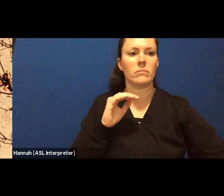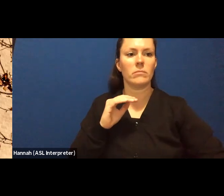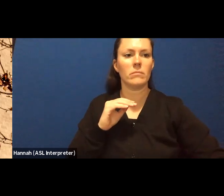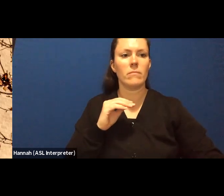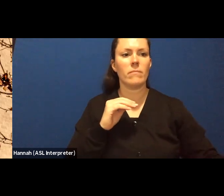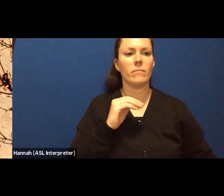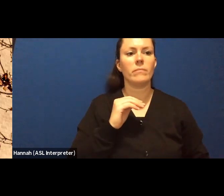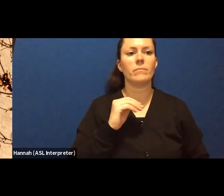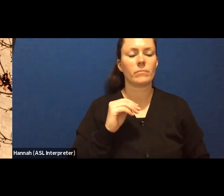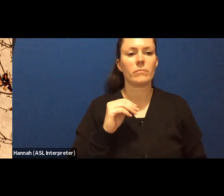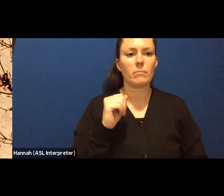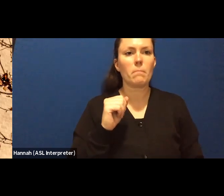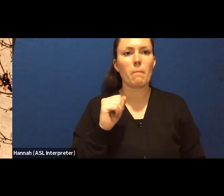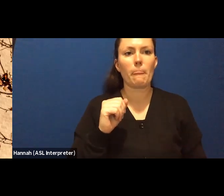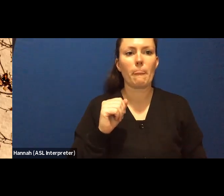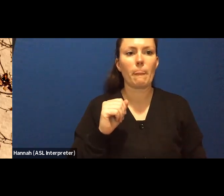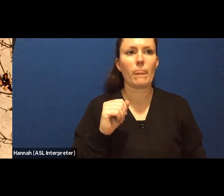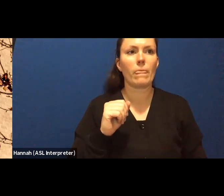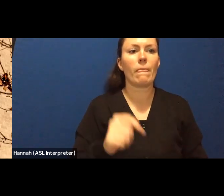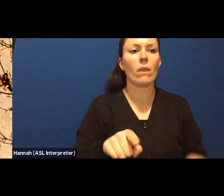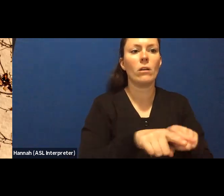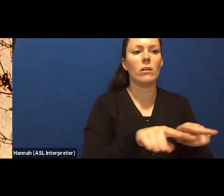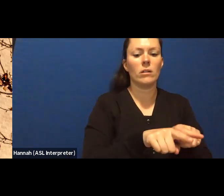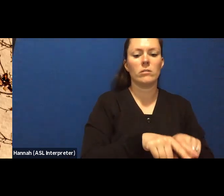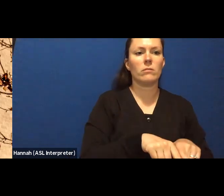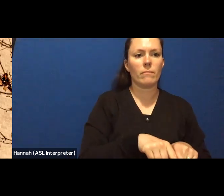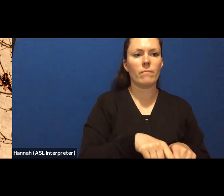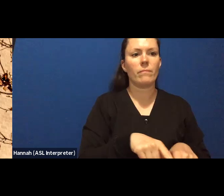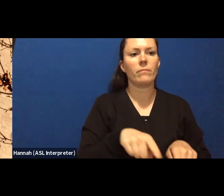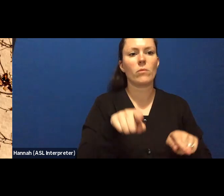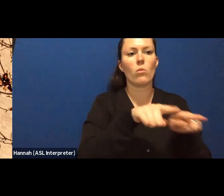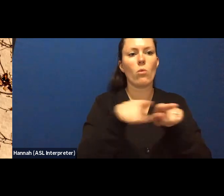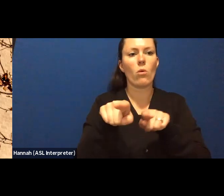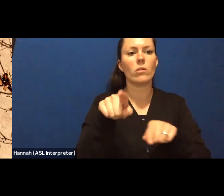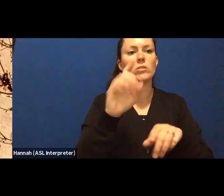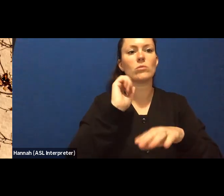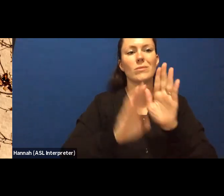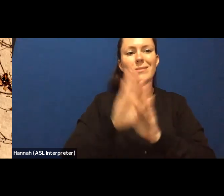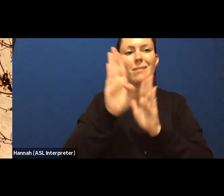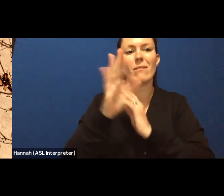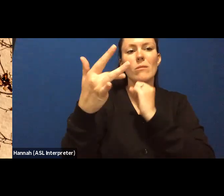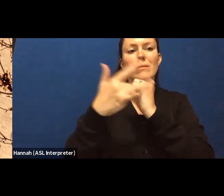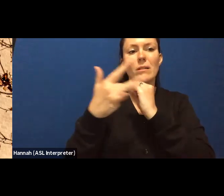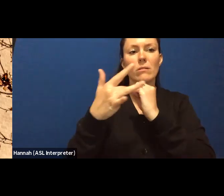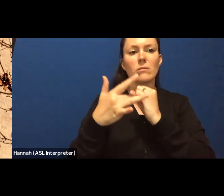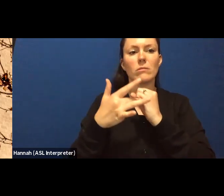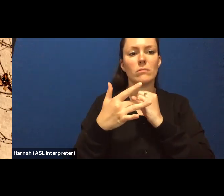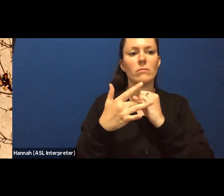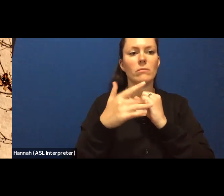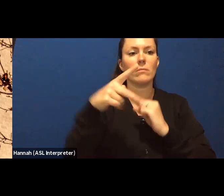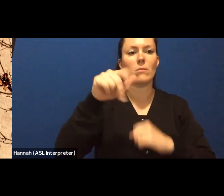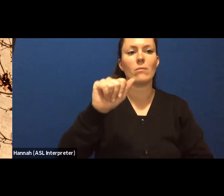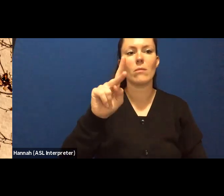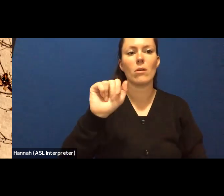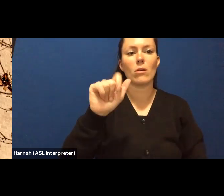community. We were also able to put together technology packages. We